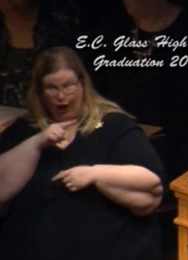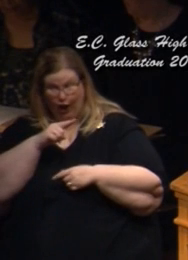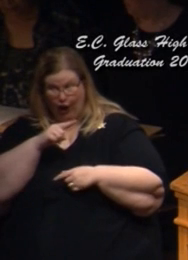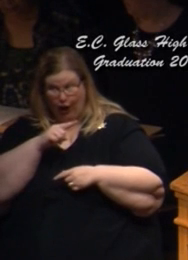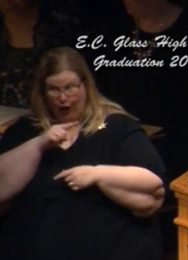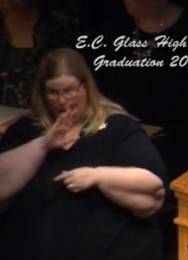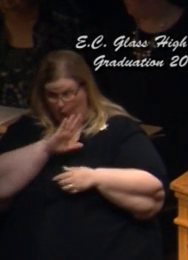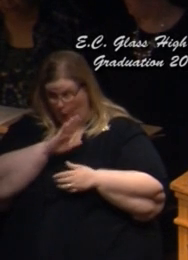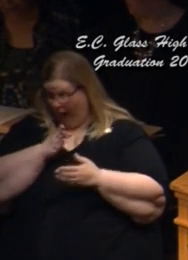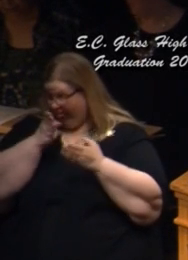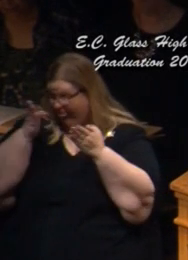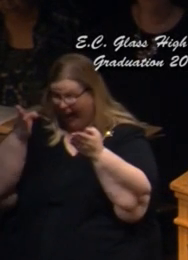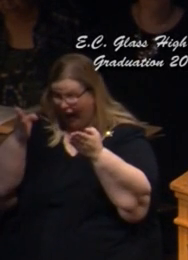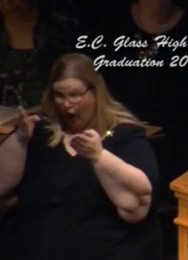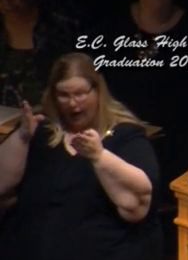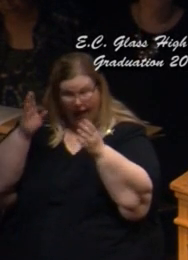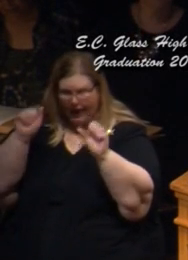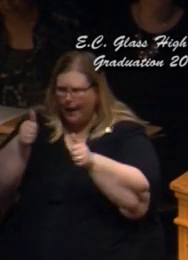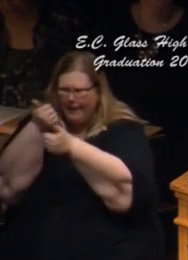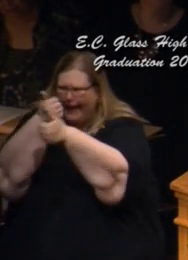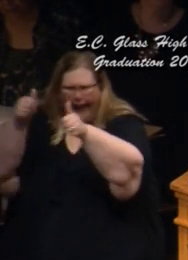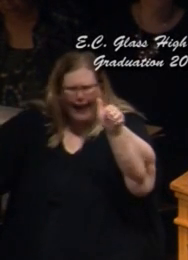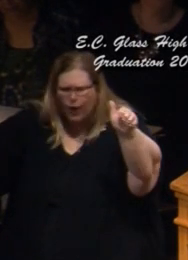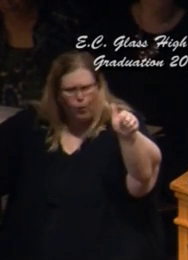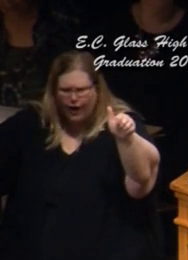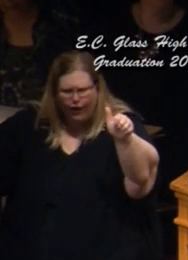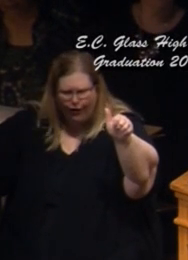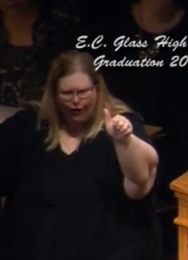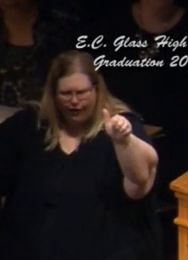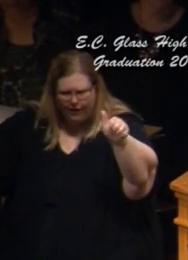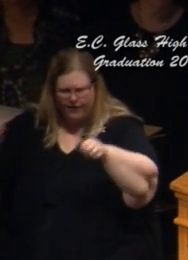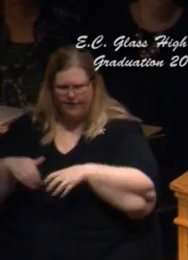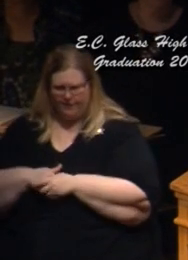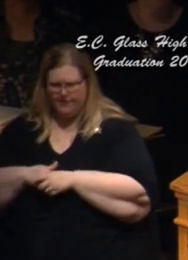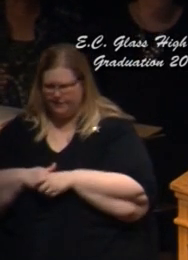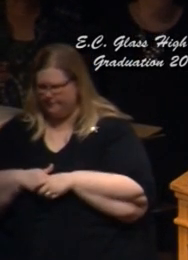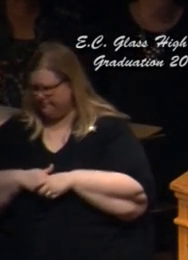there can be anywhere.